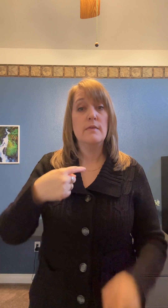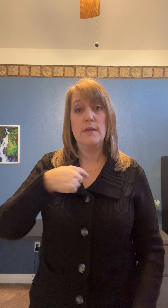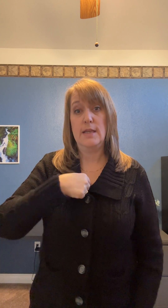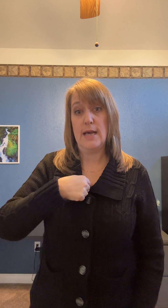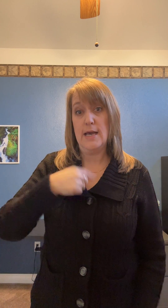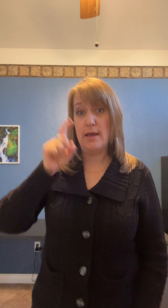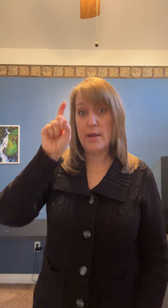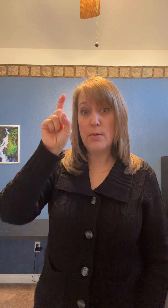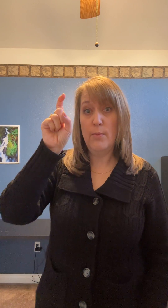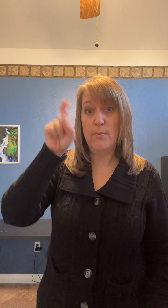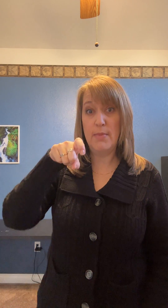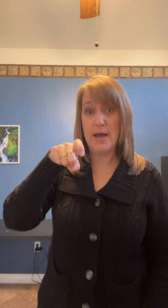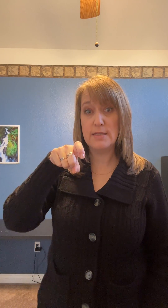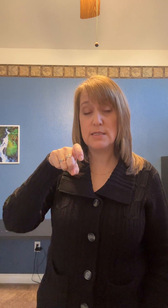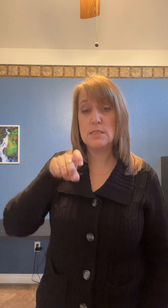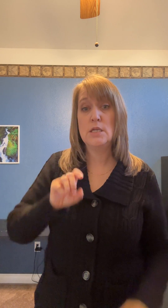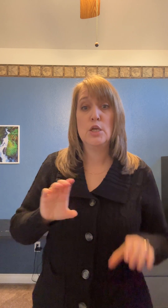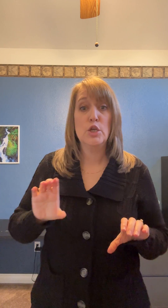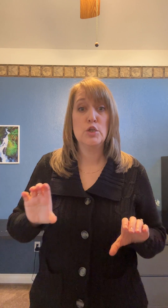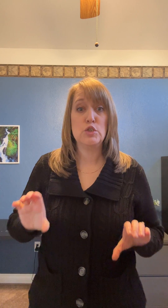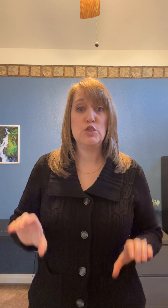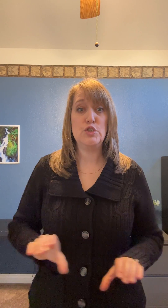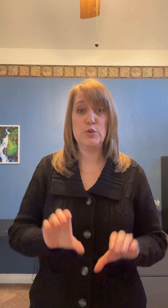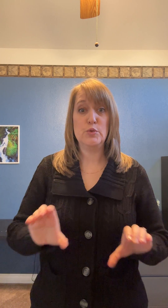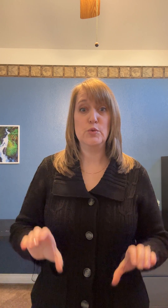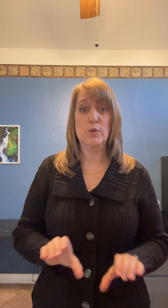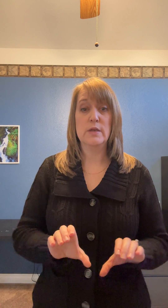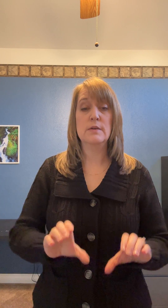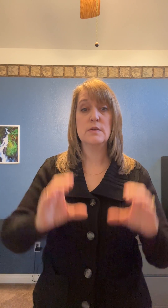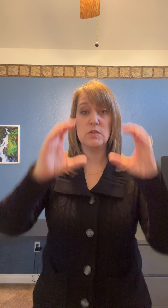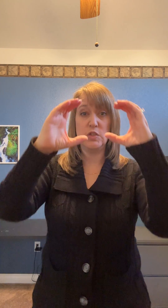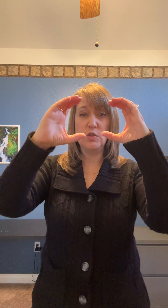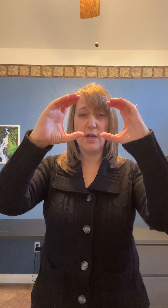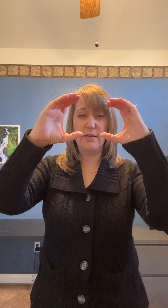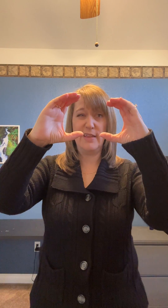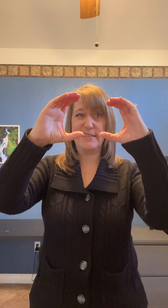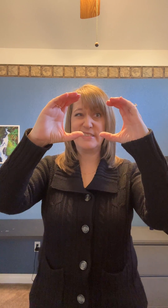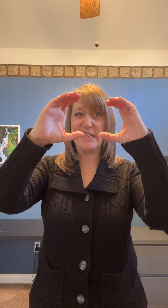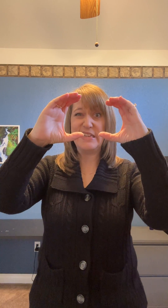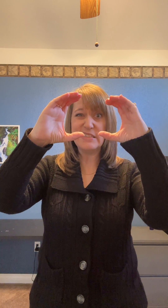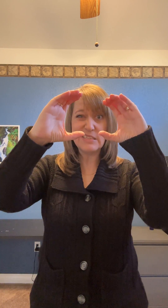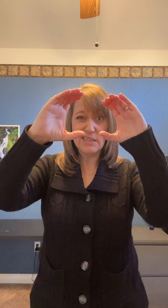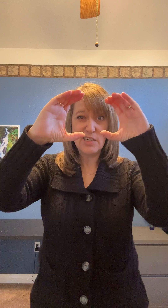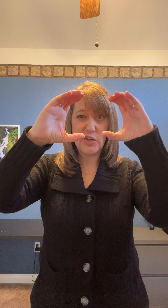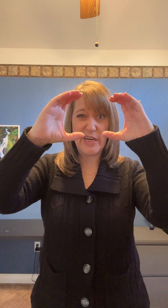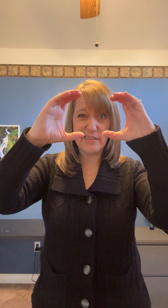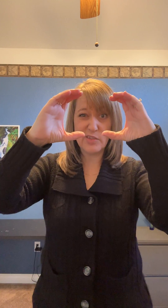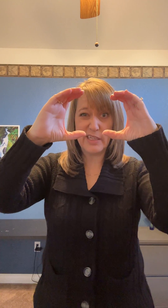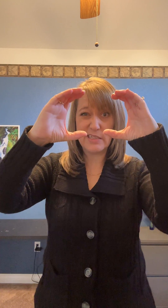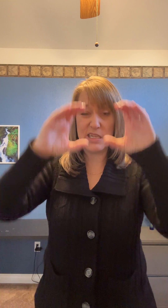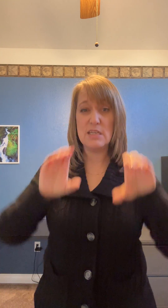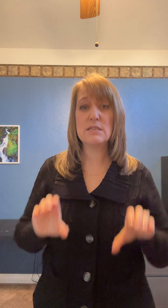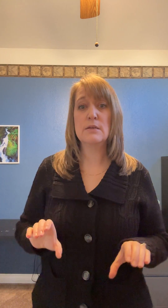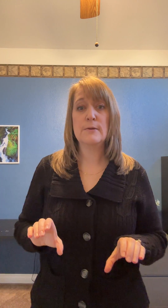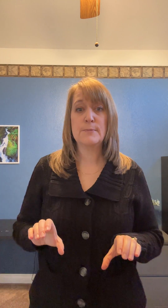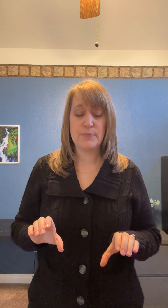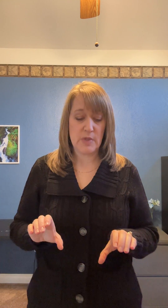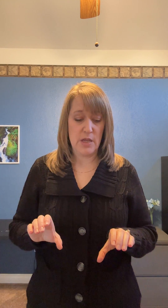that I must do. So you do kind of like C's. Your hands look like C's. And you